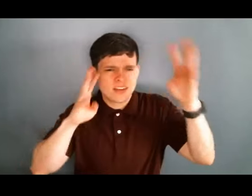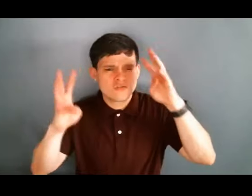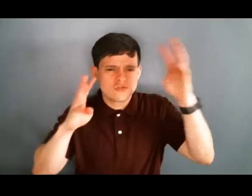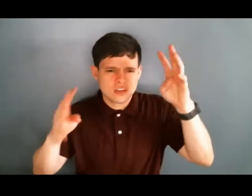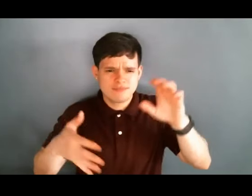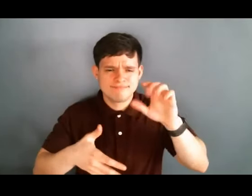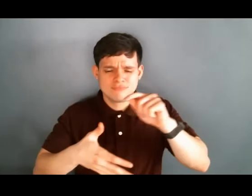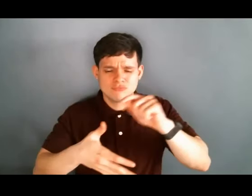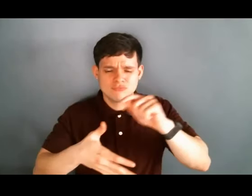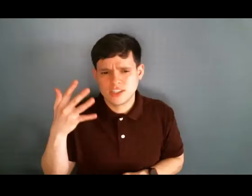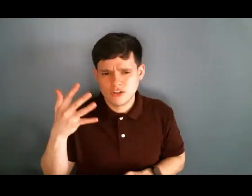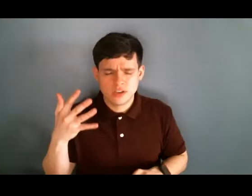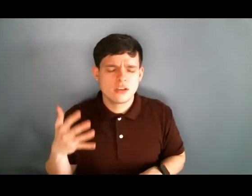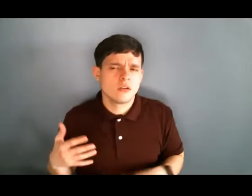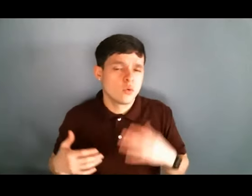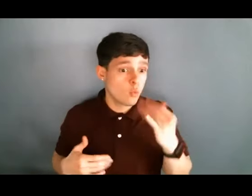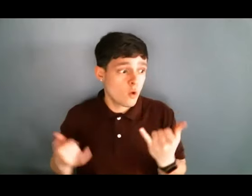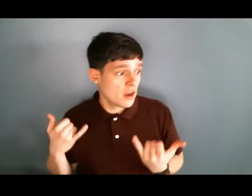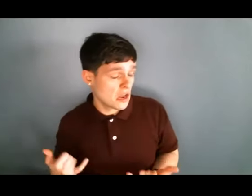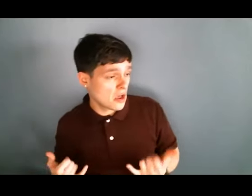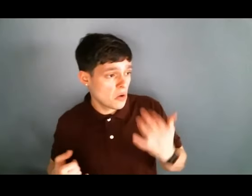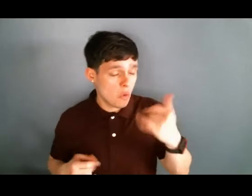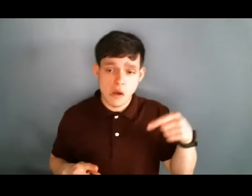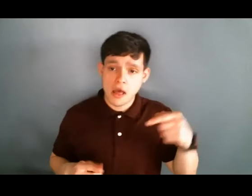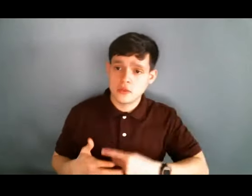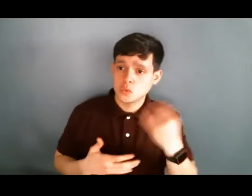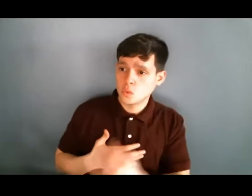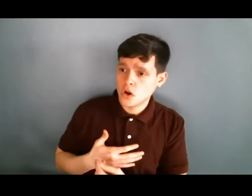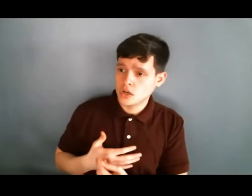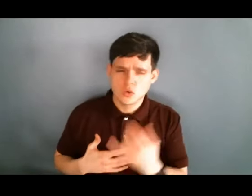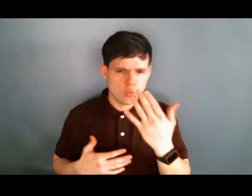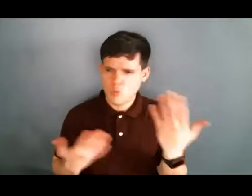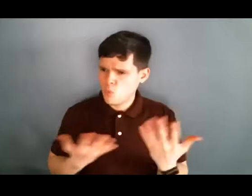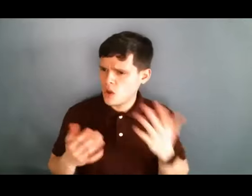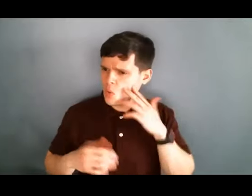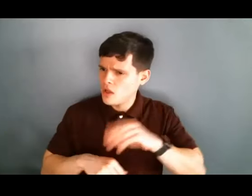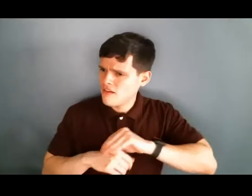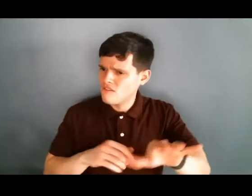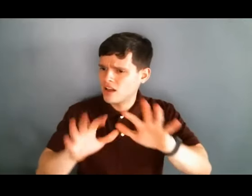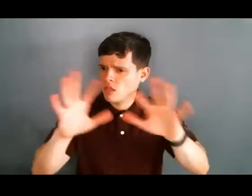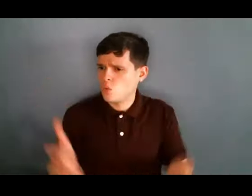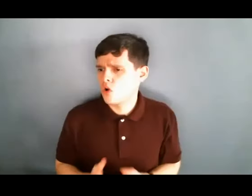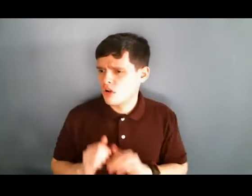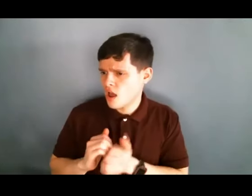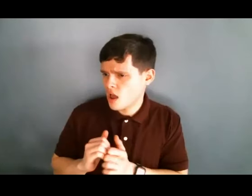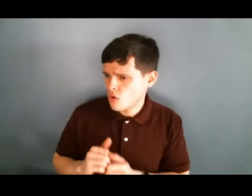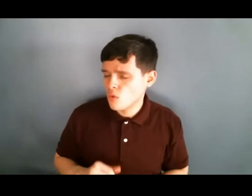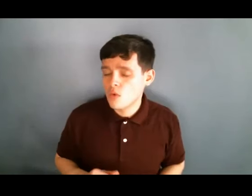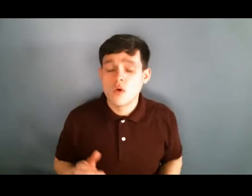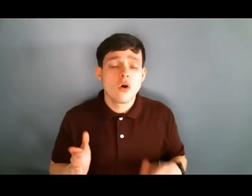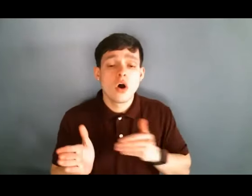asking about why now, why this work, what's it going to do in the world? Something I often